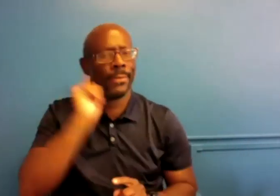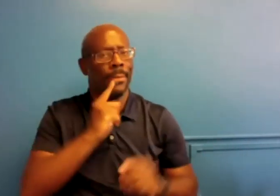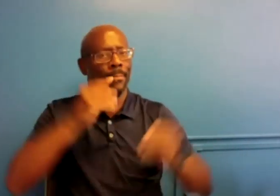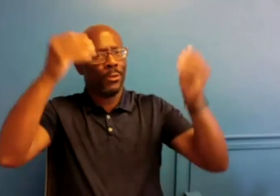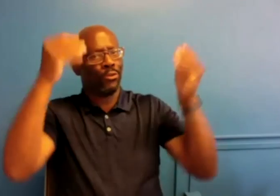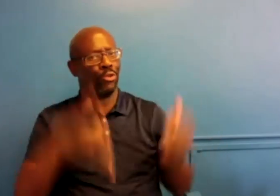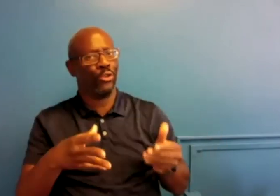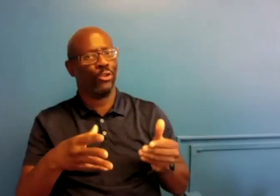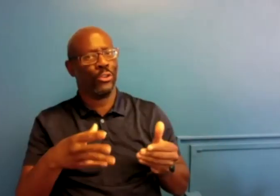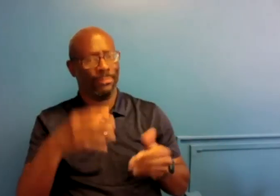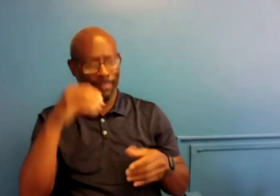places,